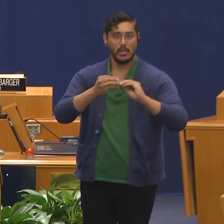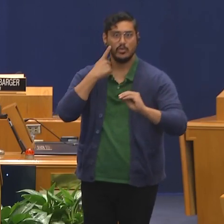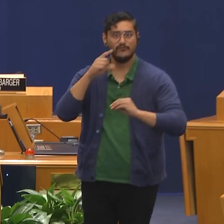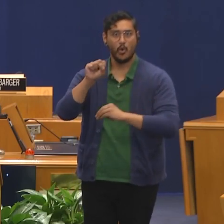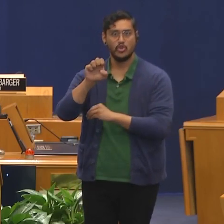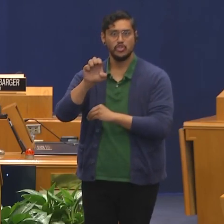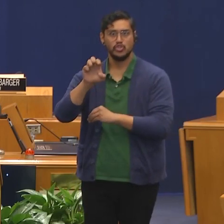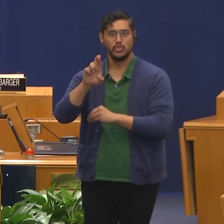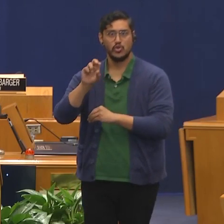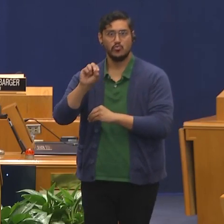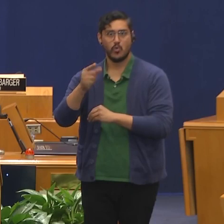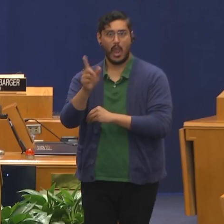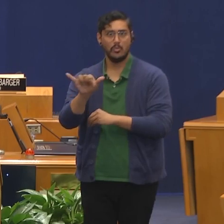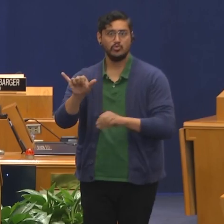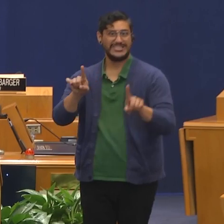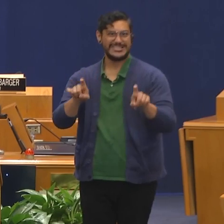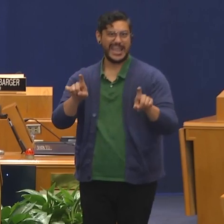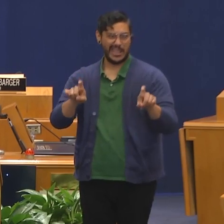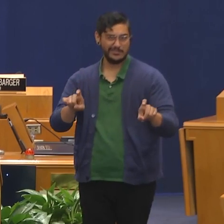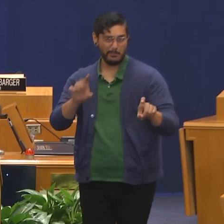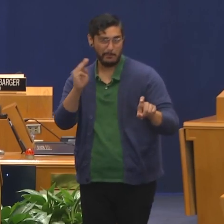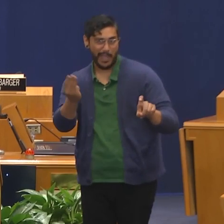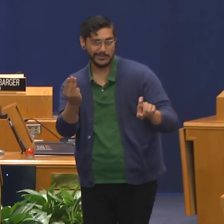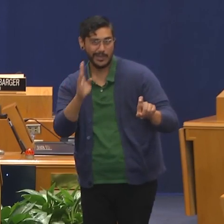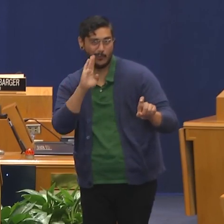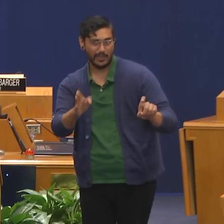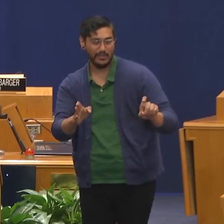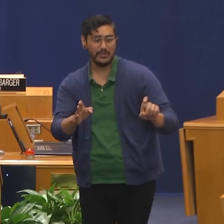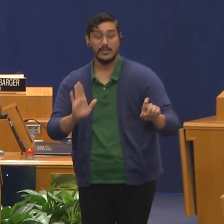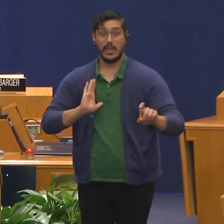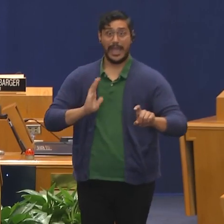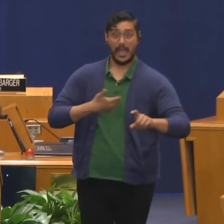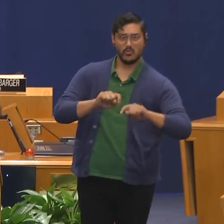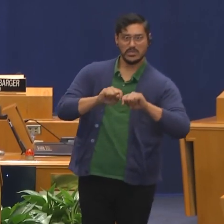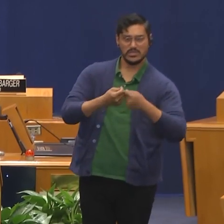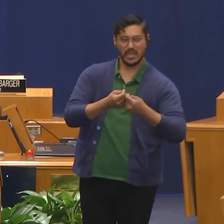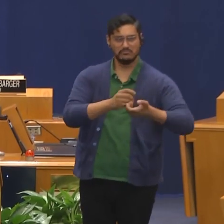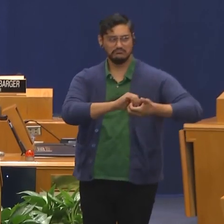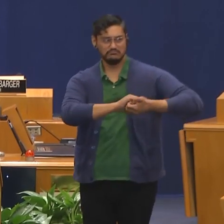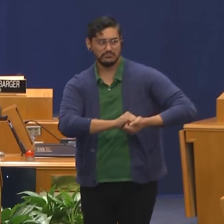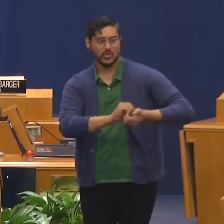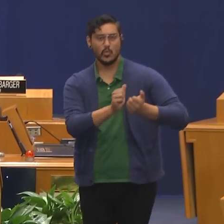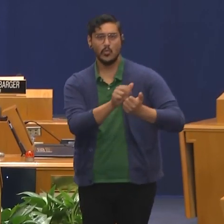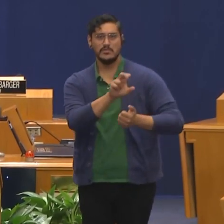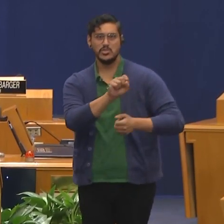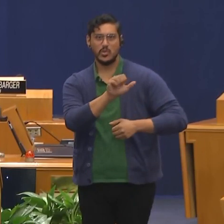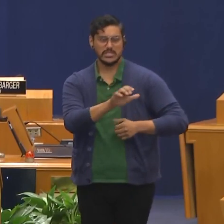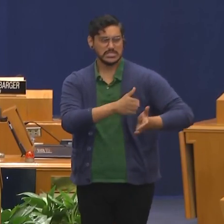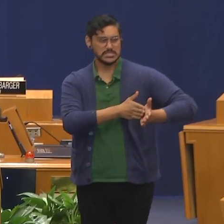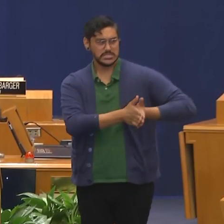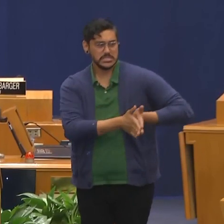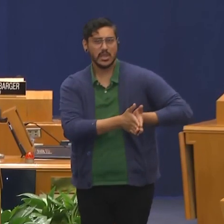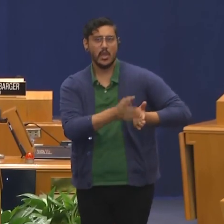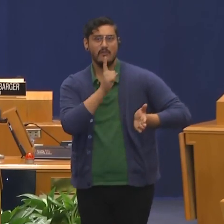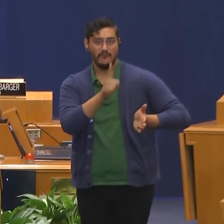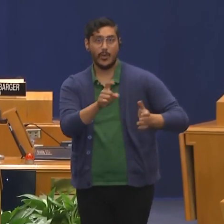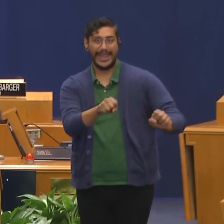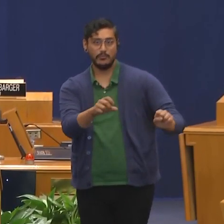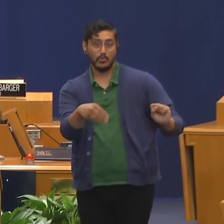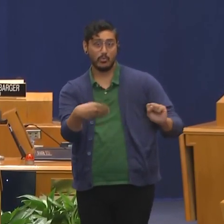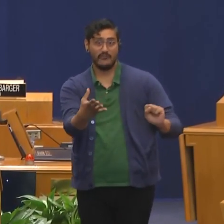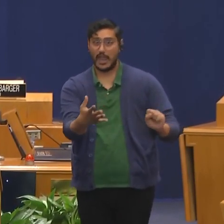Monday. So our team is hard at work with the researchers from USC, our partner, making sure that we can provide a